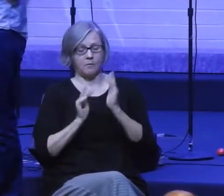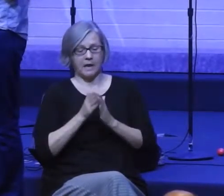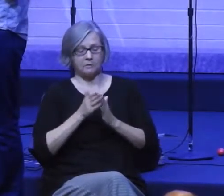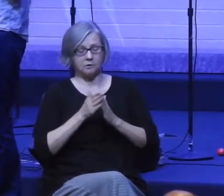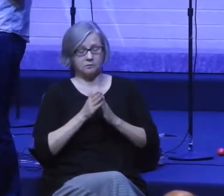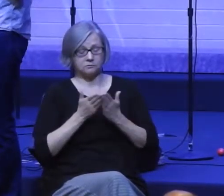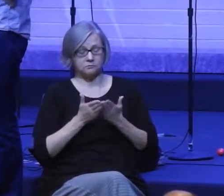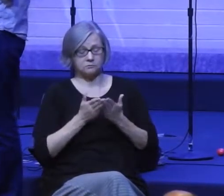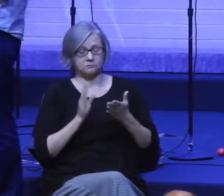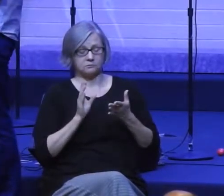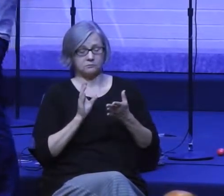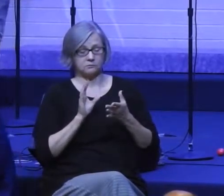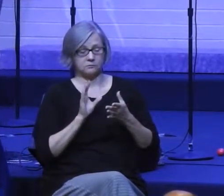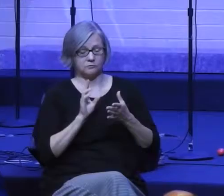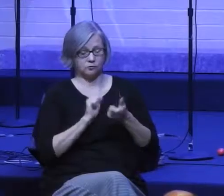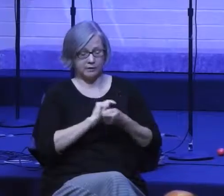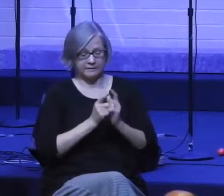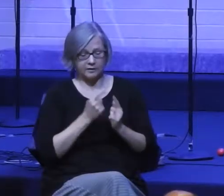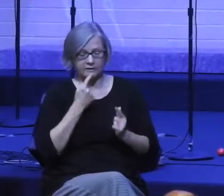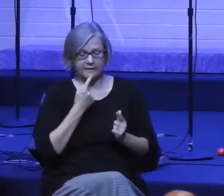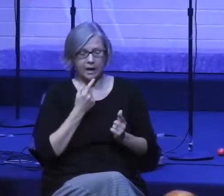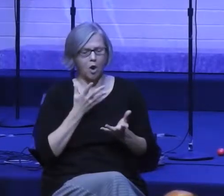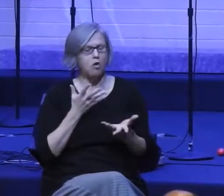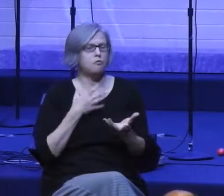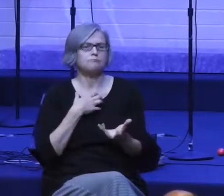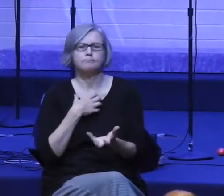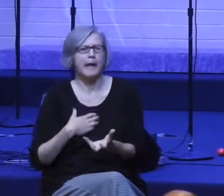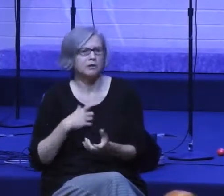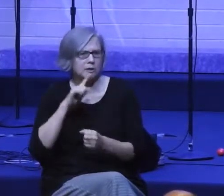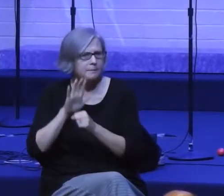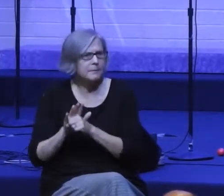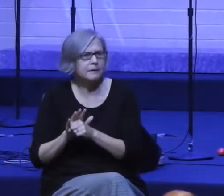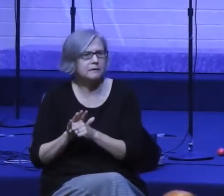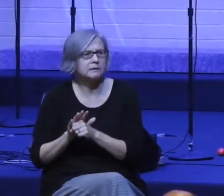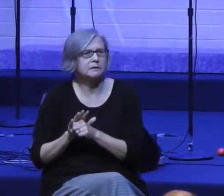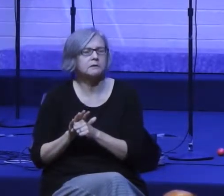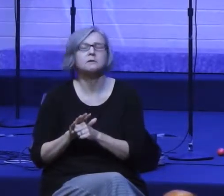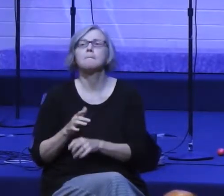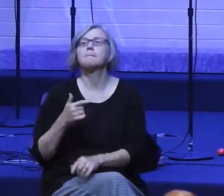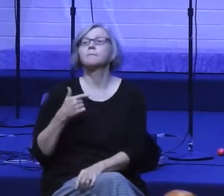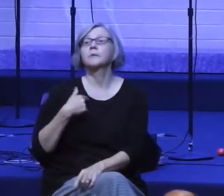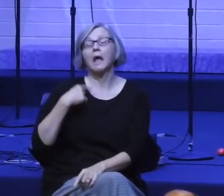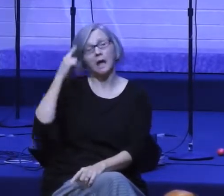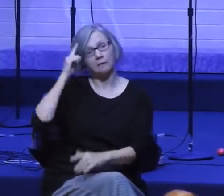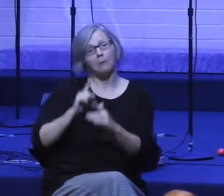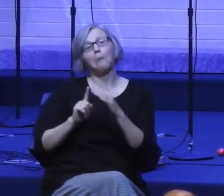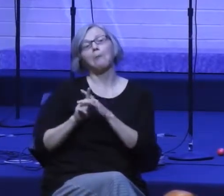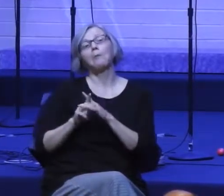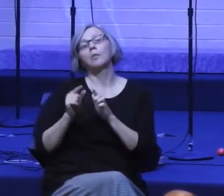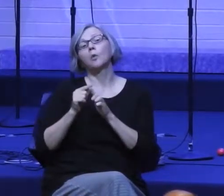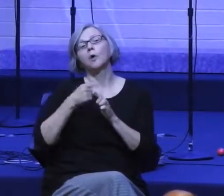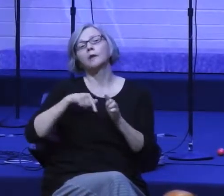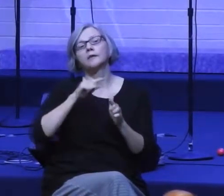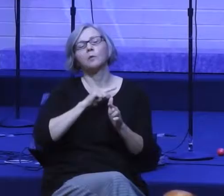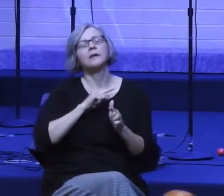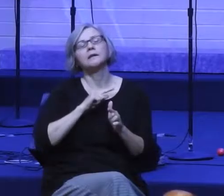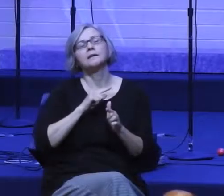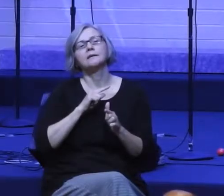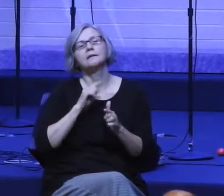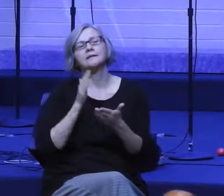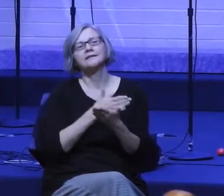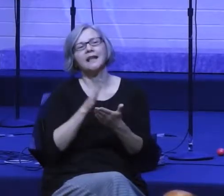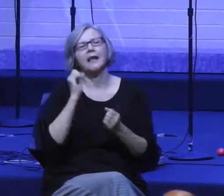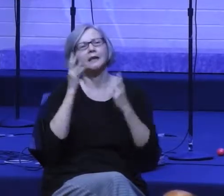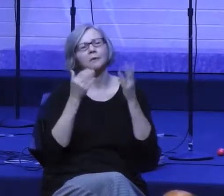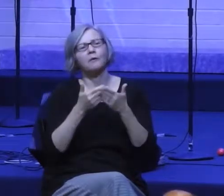Jesus' prayer is the same one here. So some people would call it earnestly.